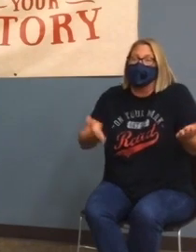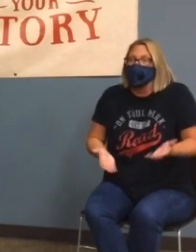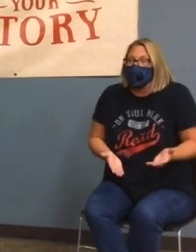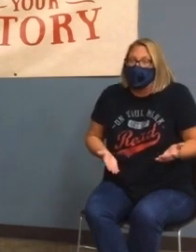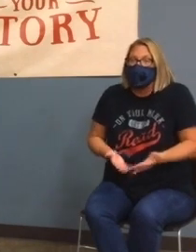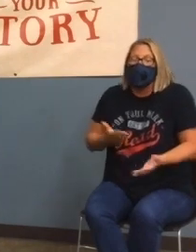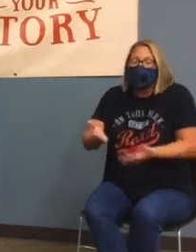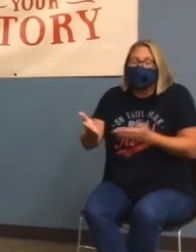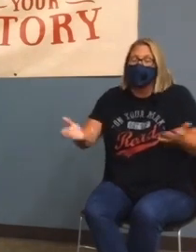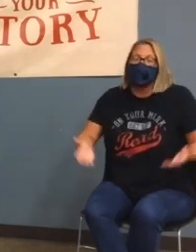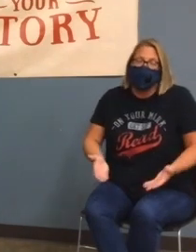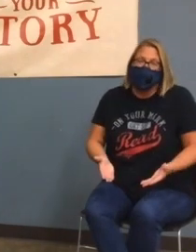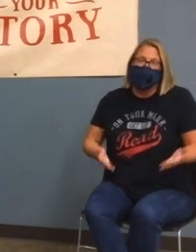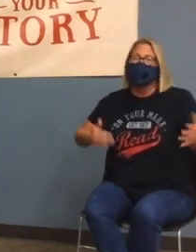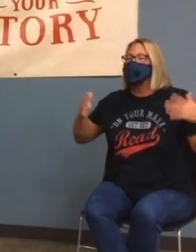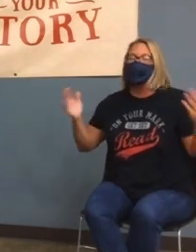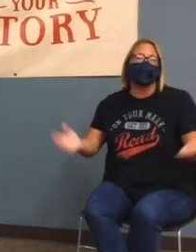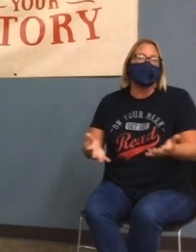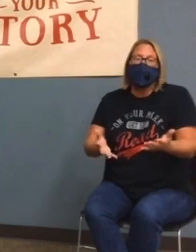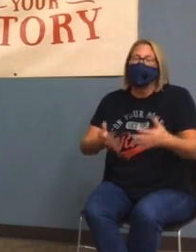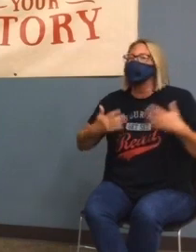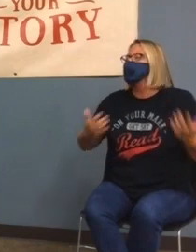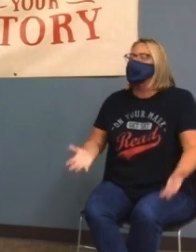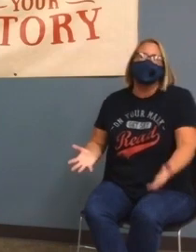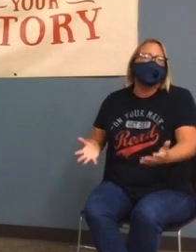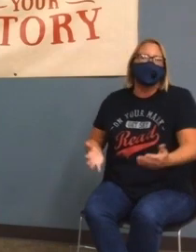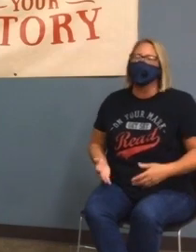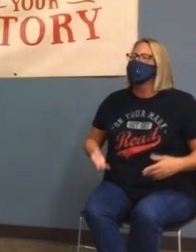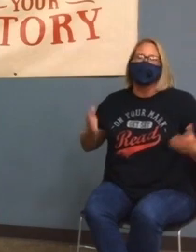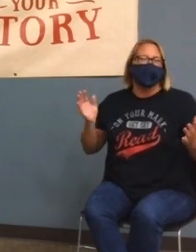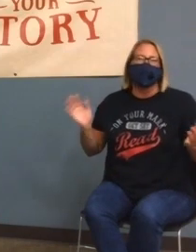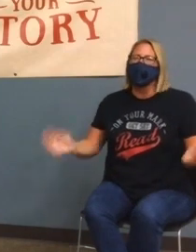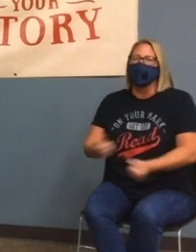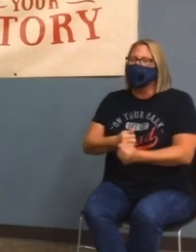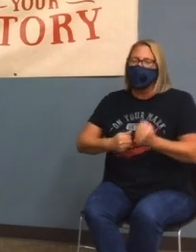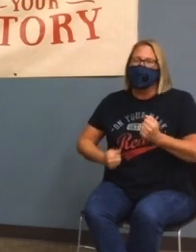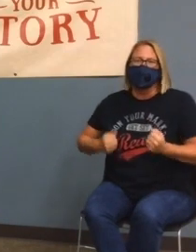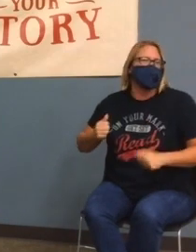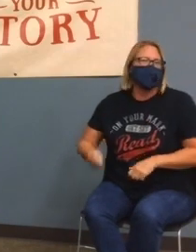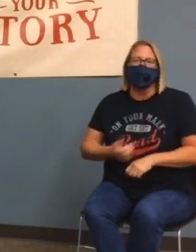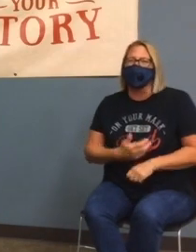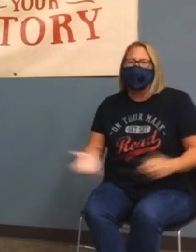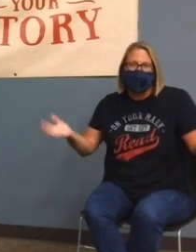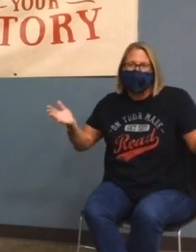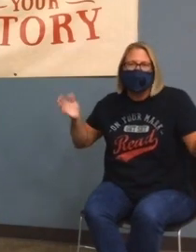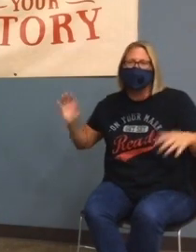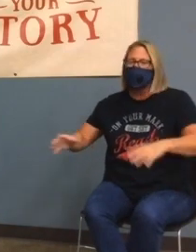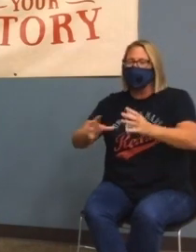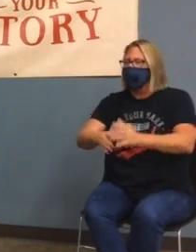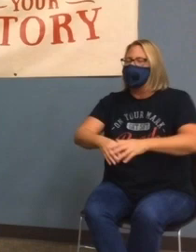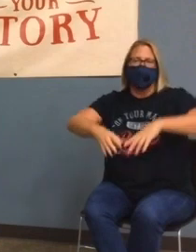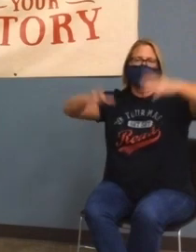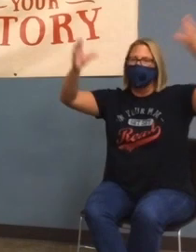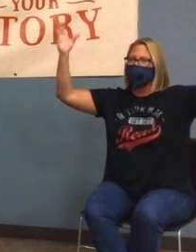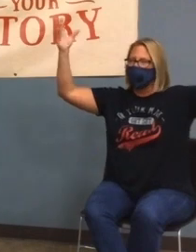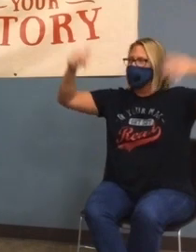see you anymore. And we would love to be able to see what you create, what you come up with. You know, really show us. We have a picture with your family, built